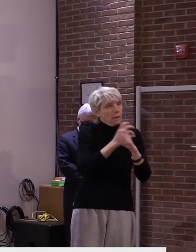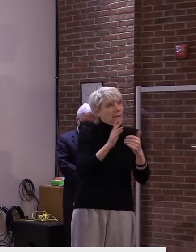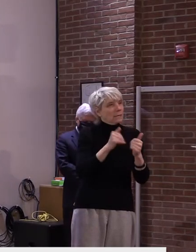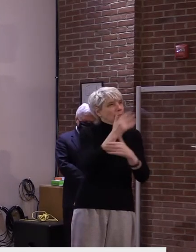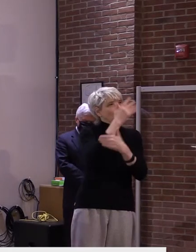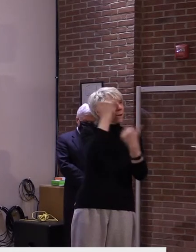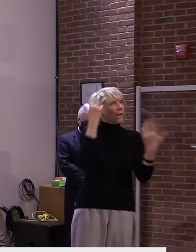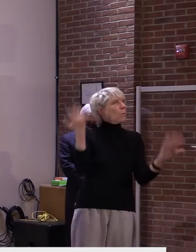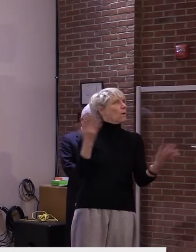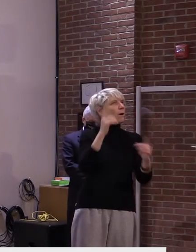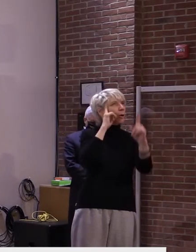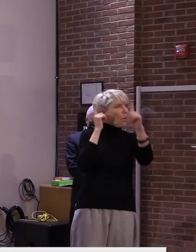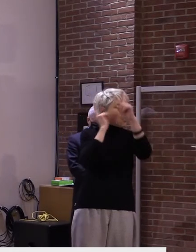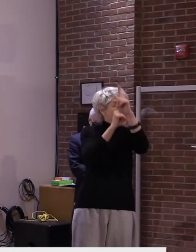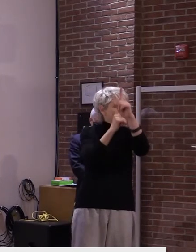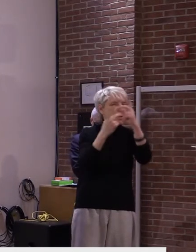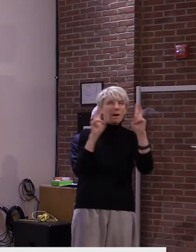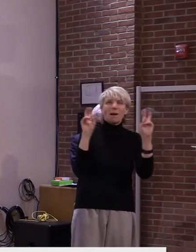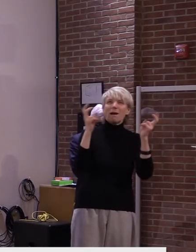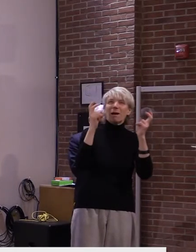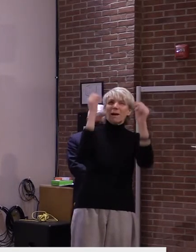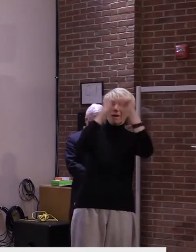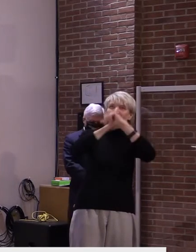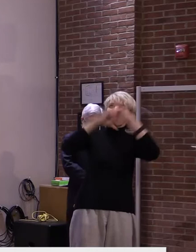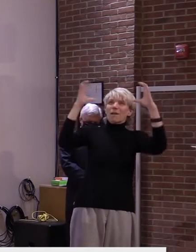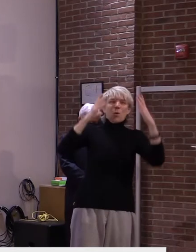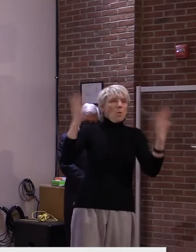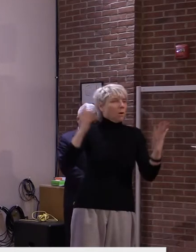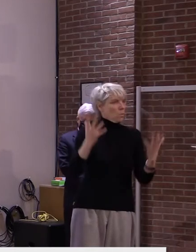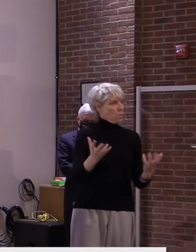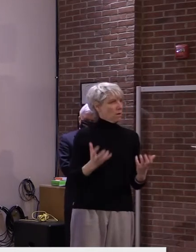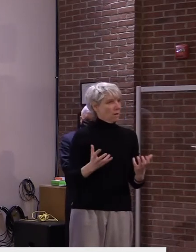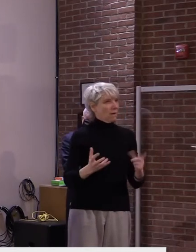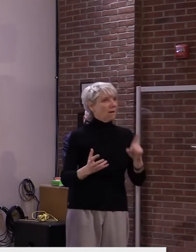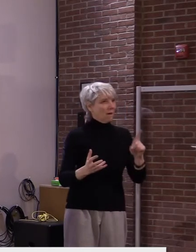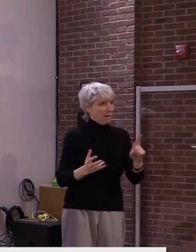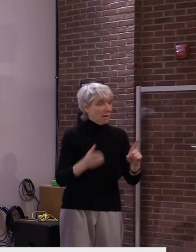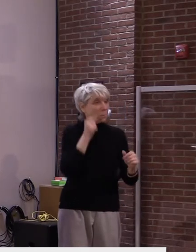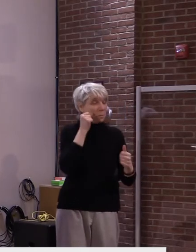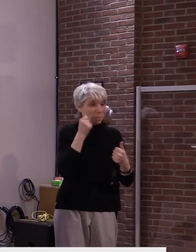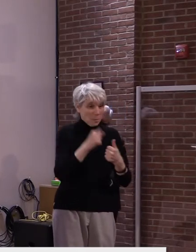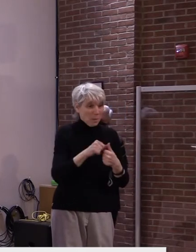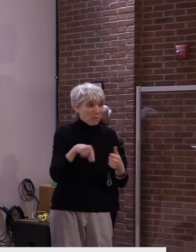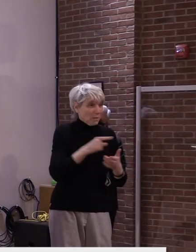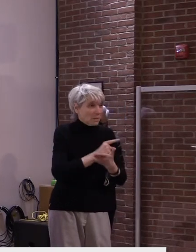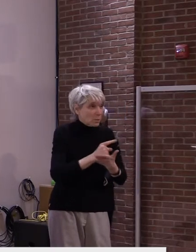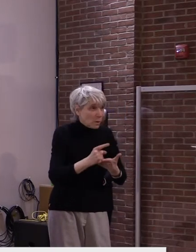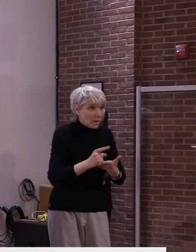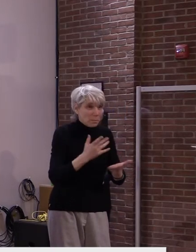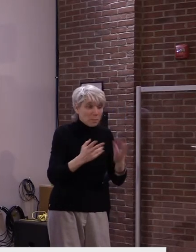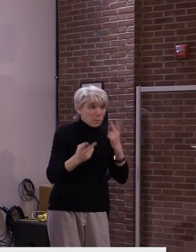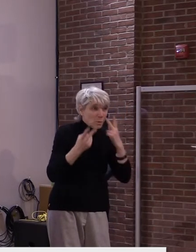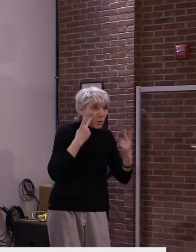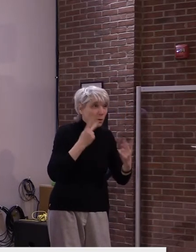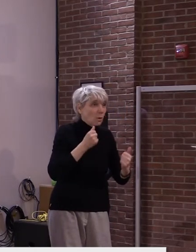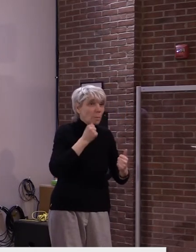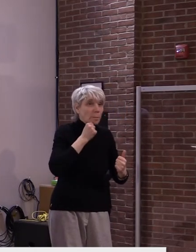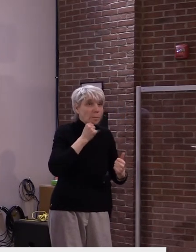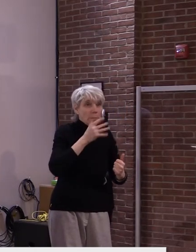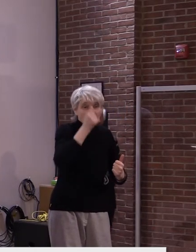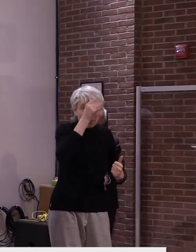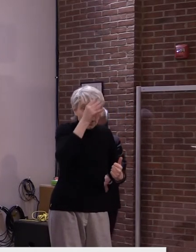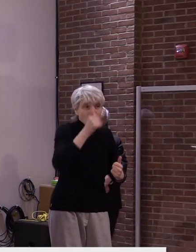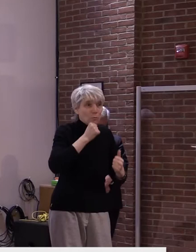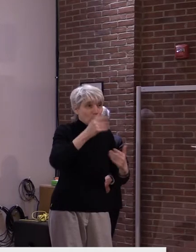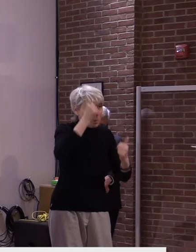many of us got a glimpse of that big picture this week, on the faces of our own patients or parents or grandparents, that